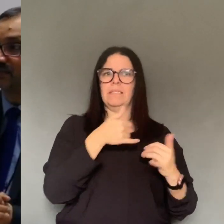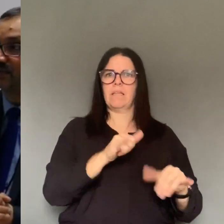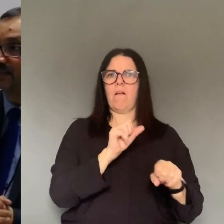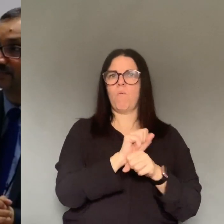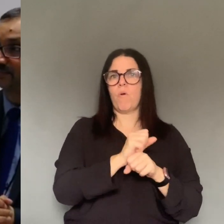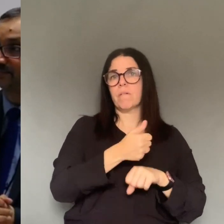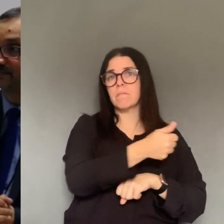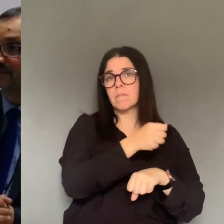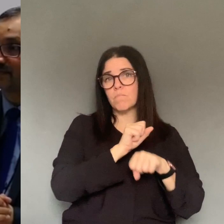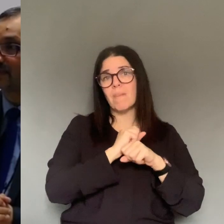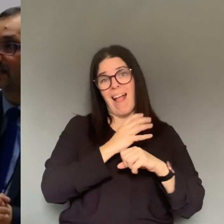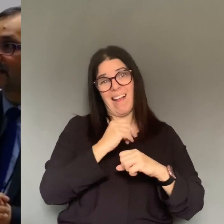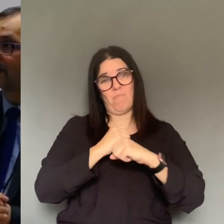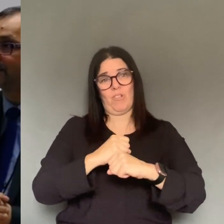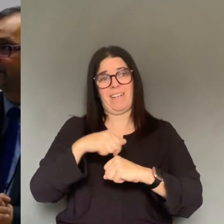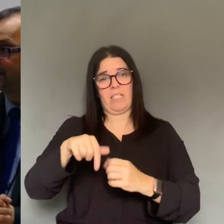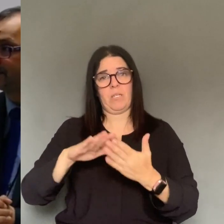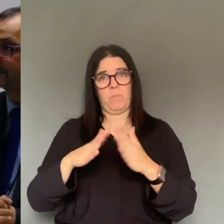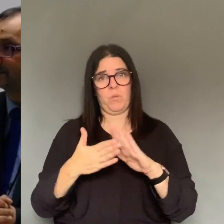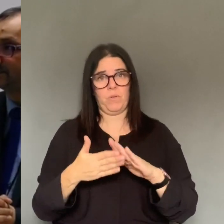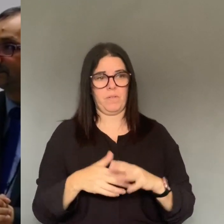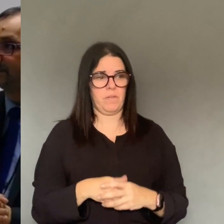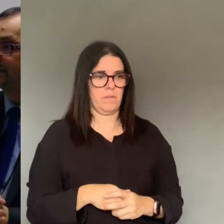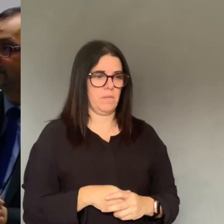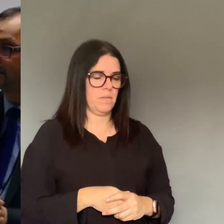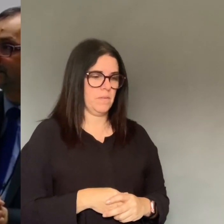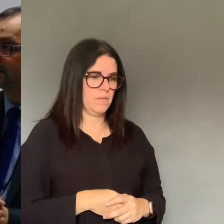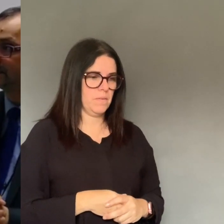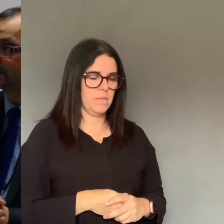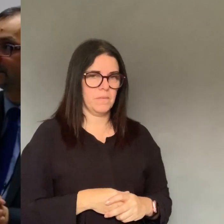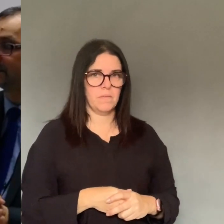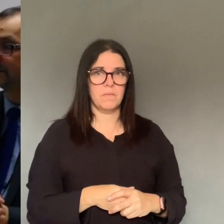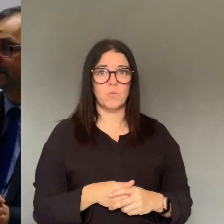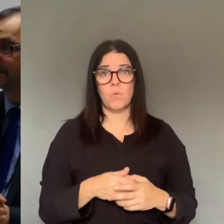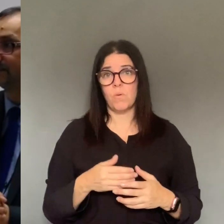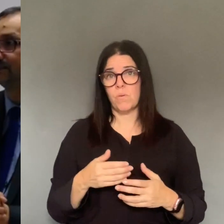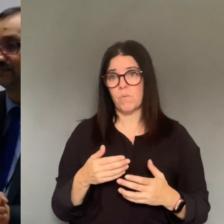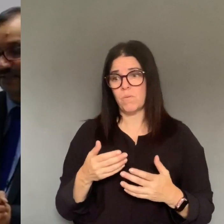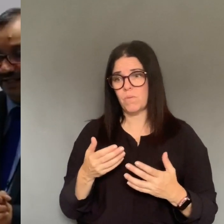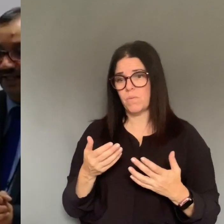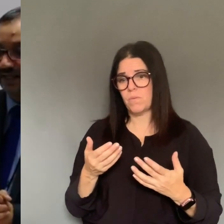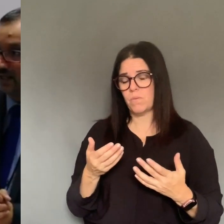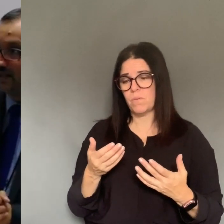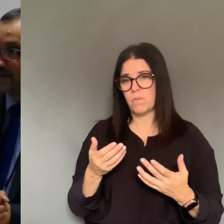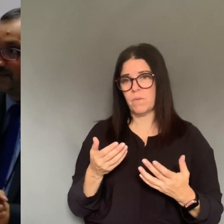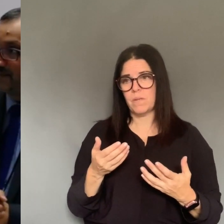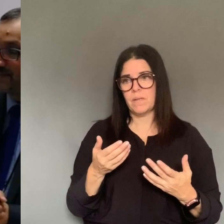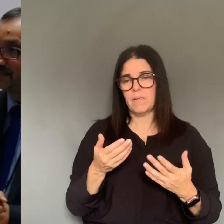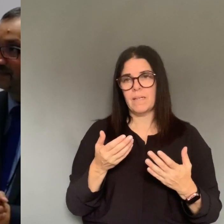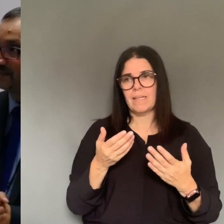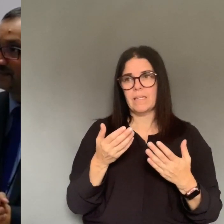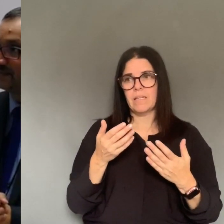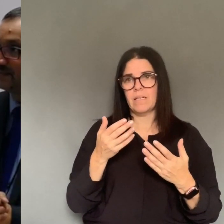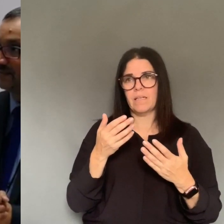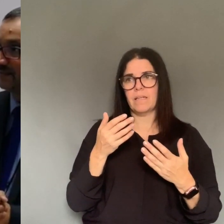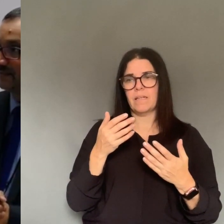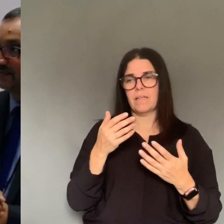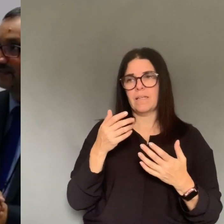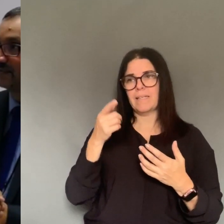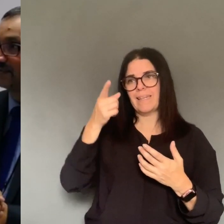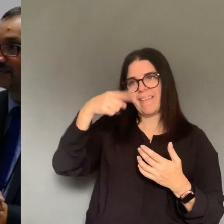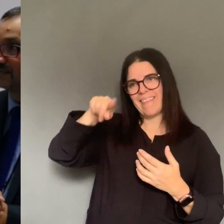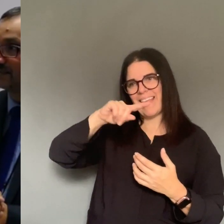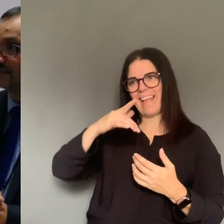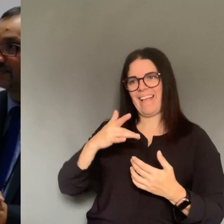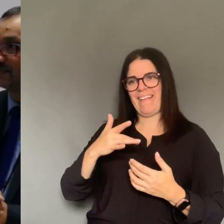possible way. So basically, you got to blanket it because what's good for one is not good for all. But that's what they think. But at the same time, you got to blanket